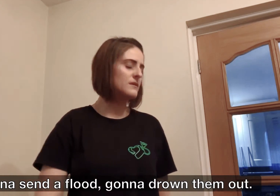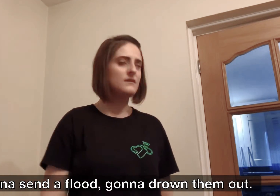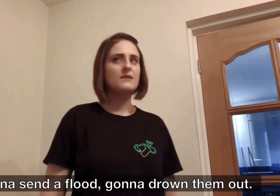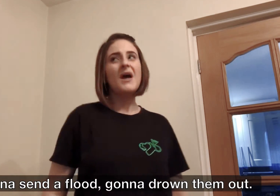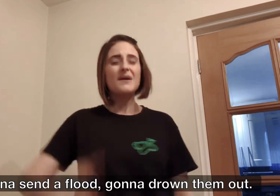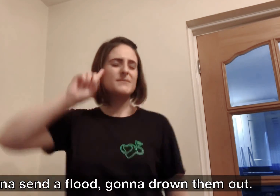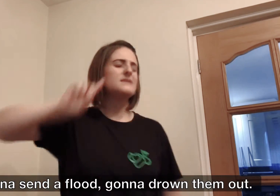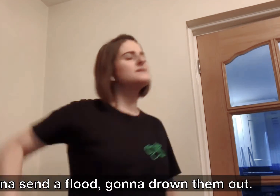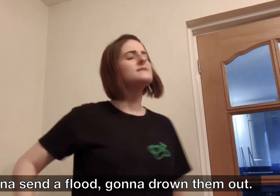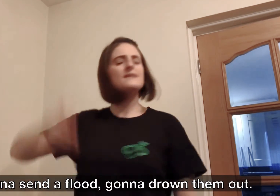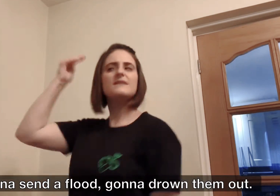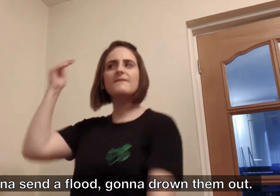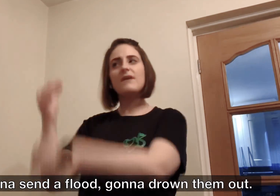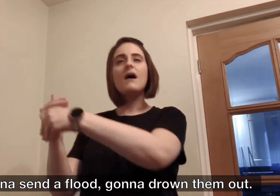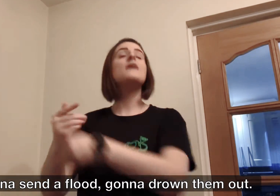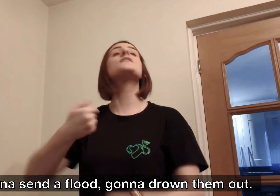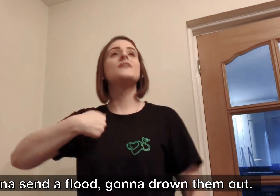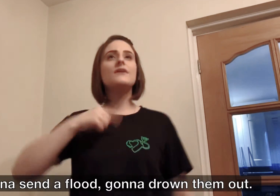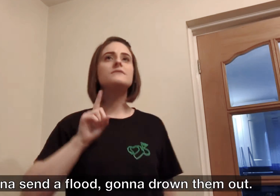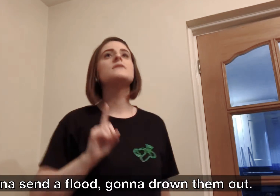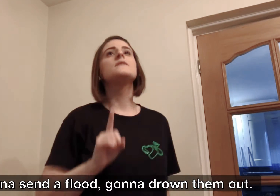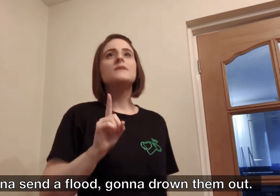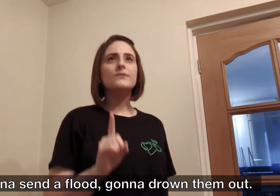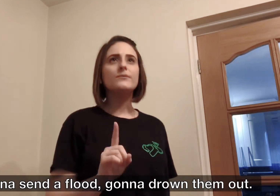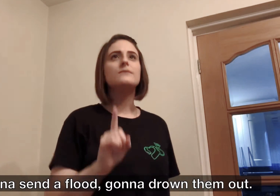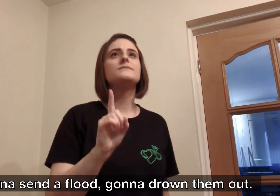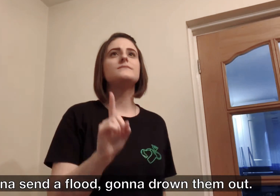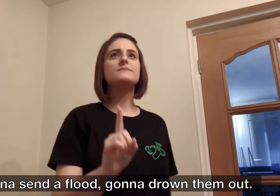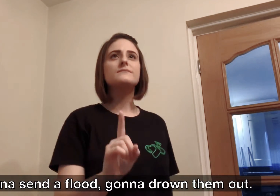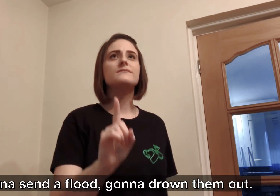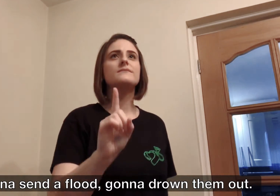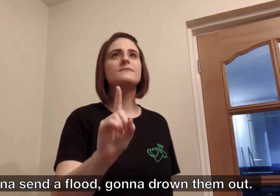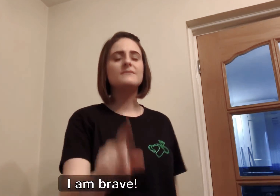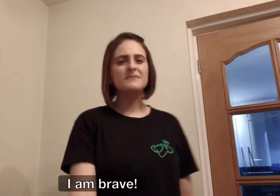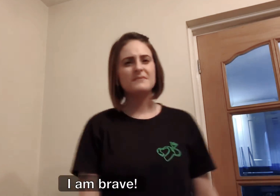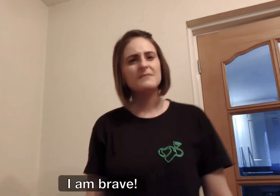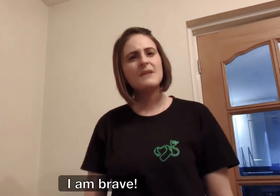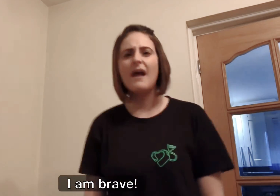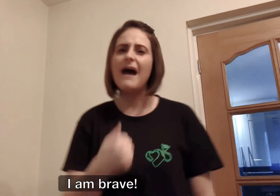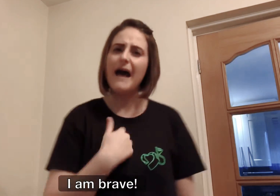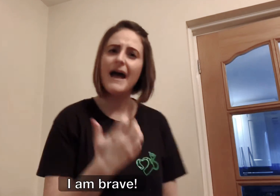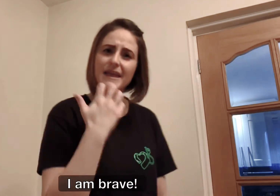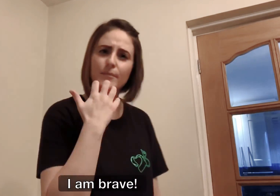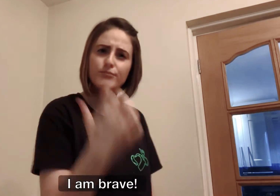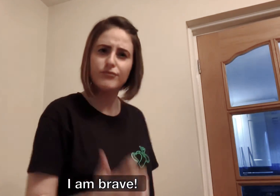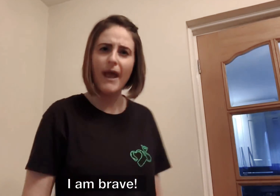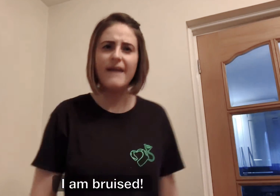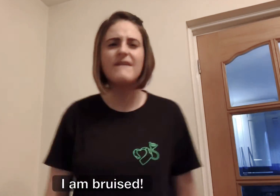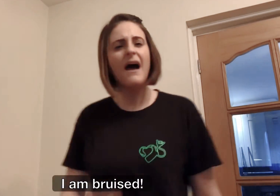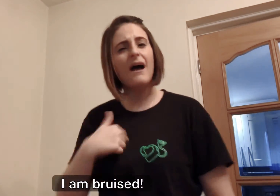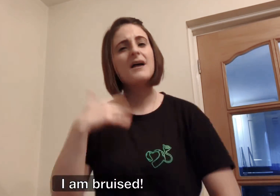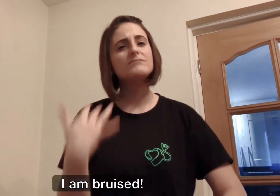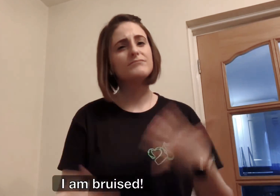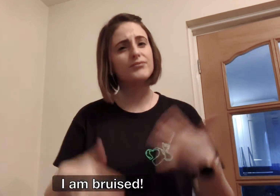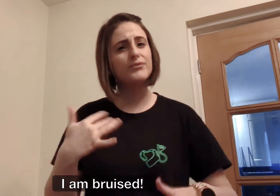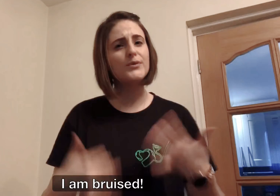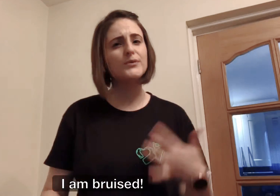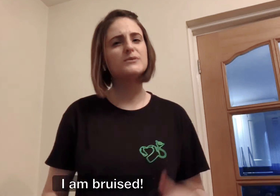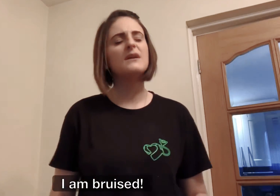I'm gonna send a flood, gonna drown them out. I am brave, I am bruised, I am